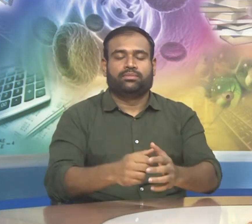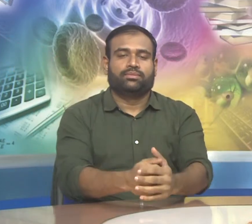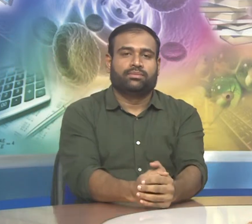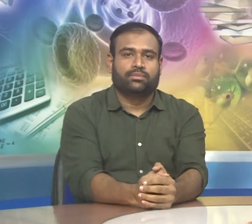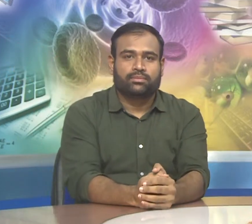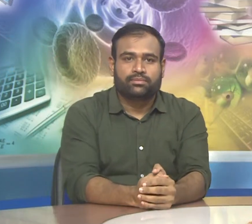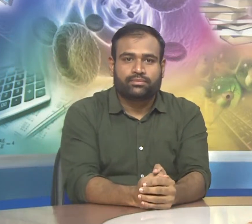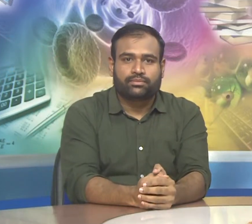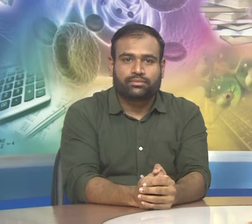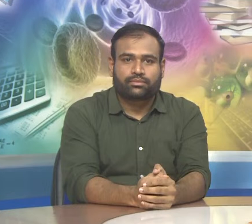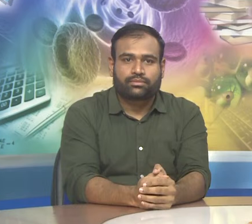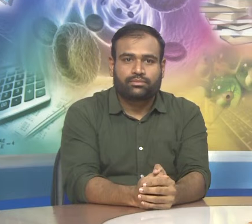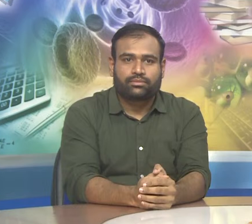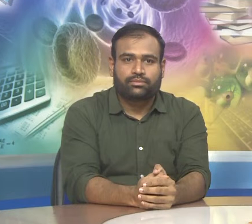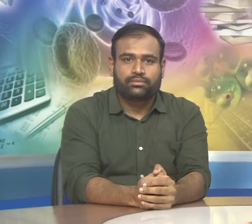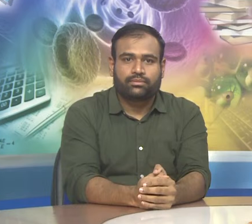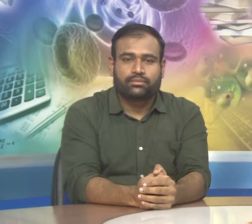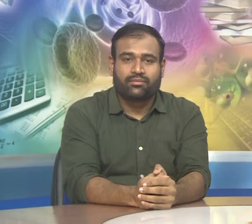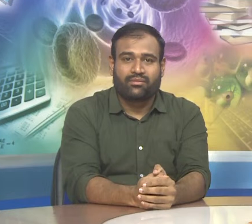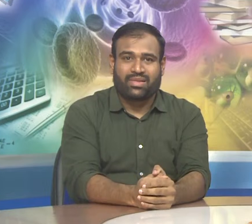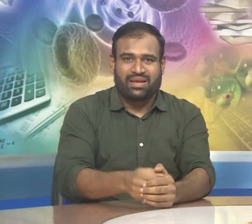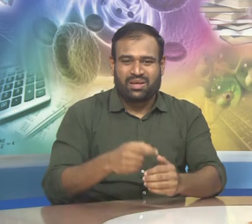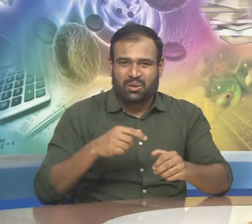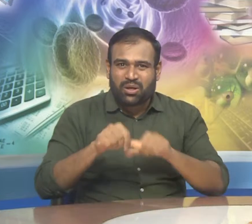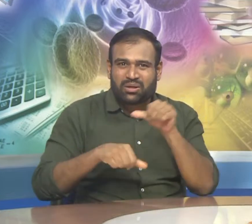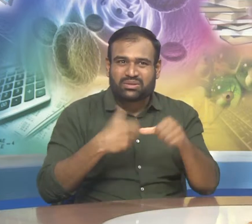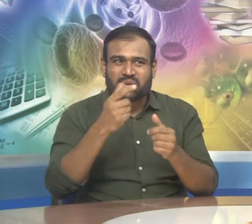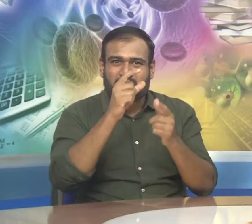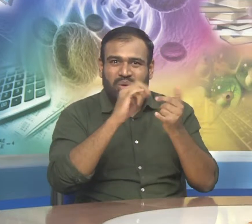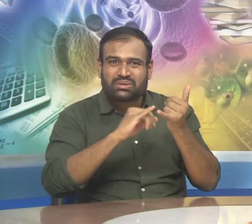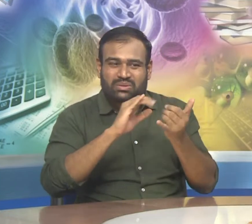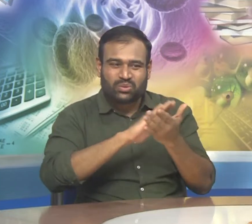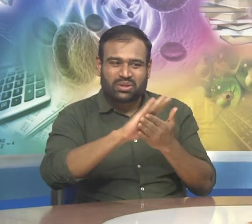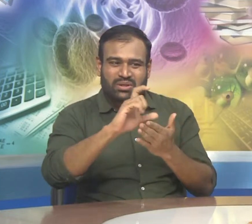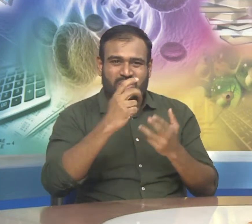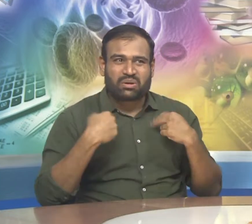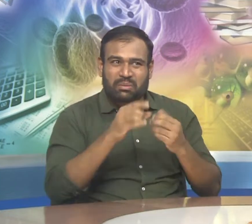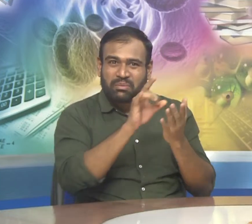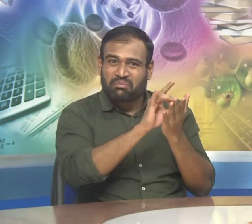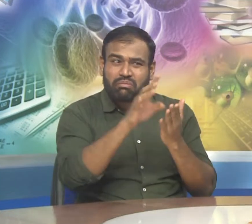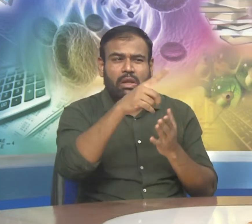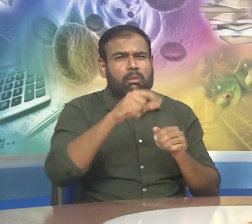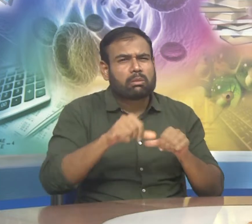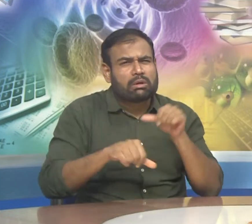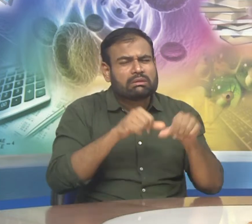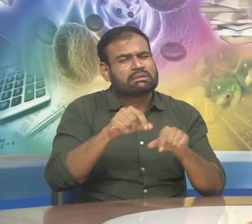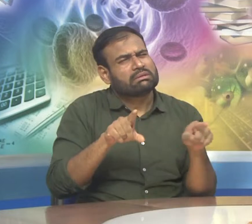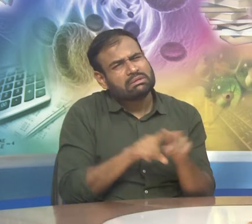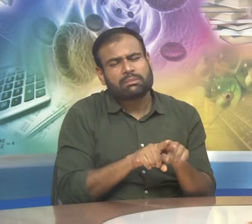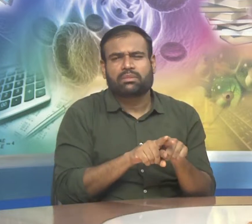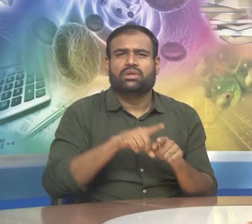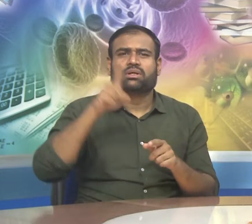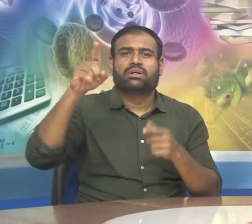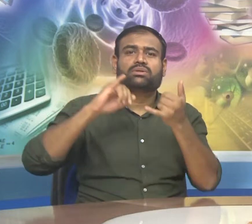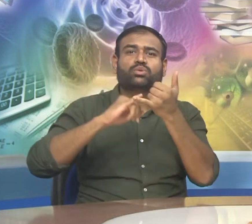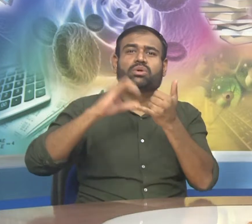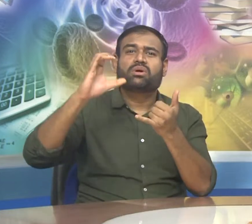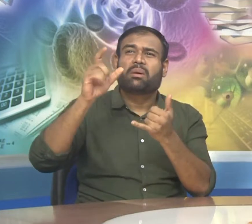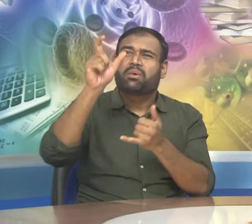This procedure is same as for removal